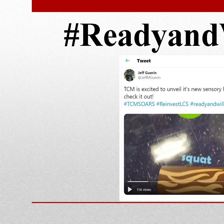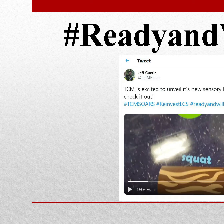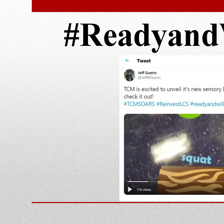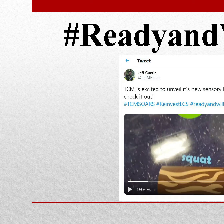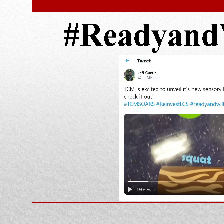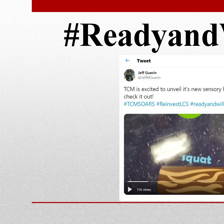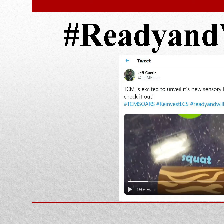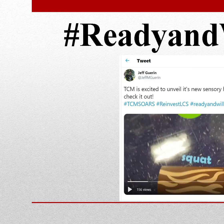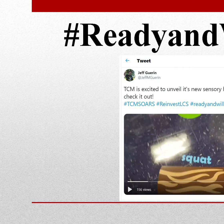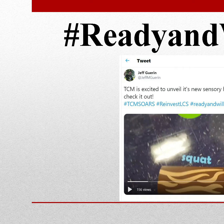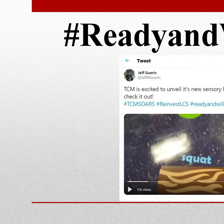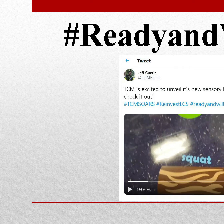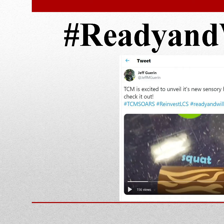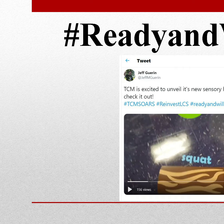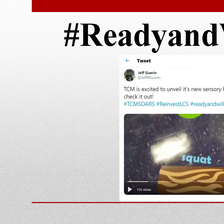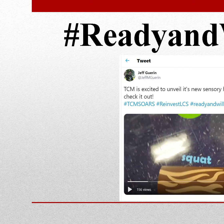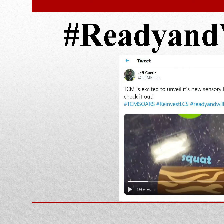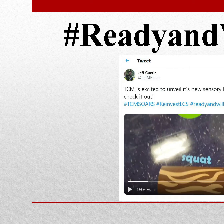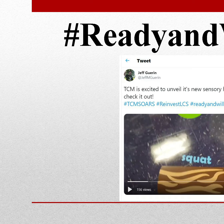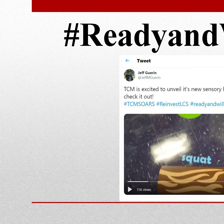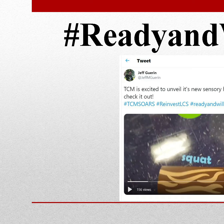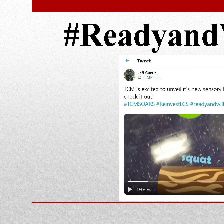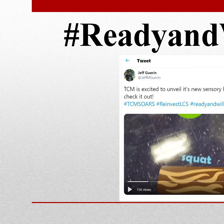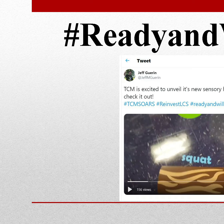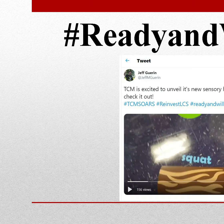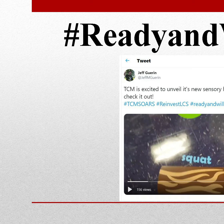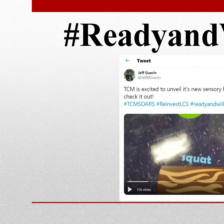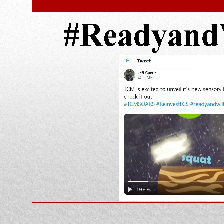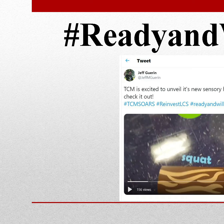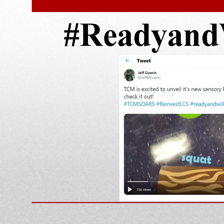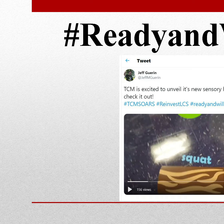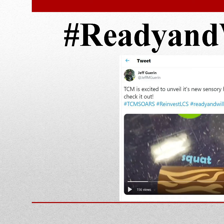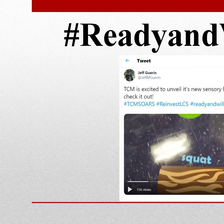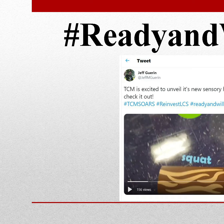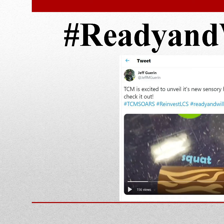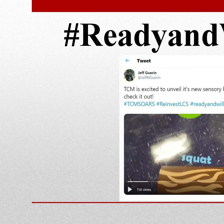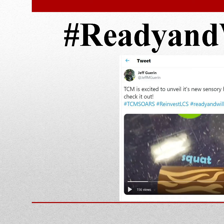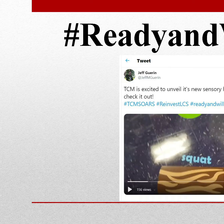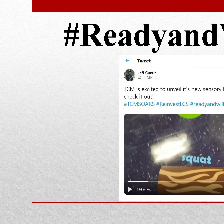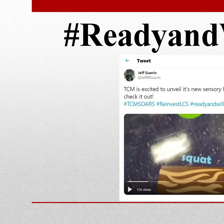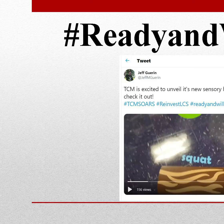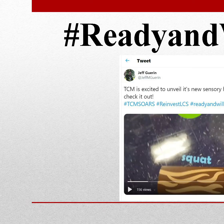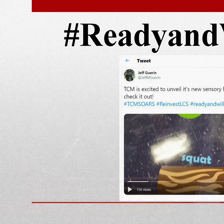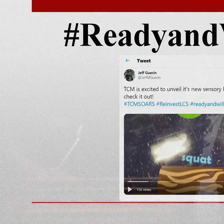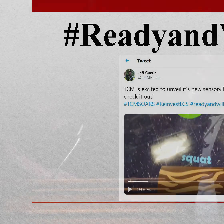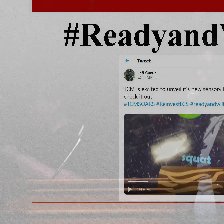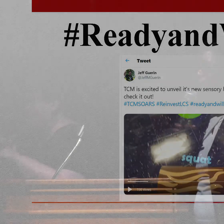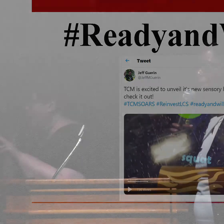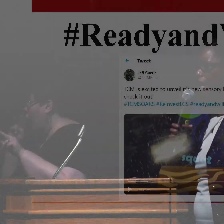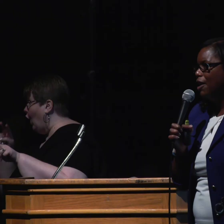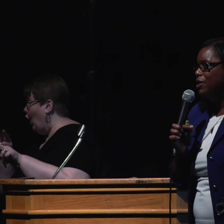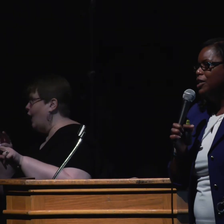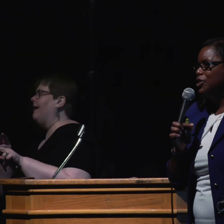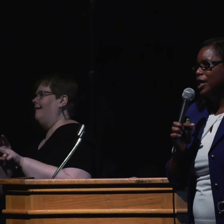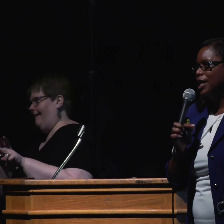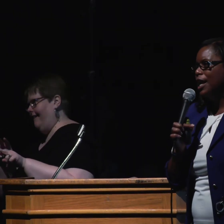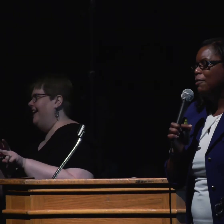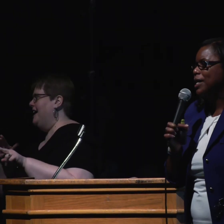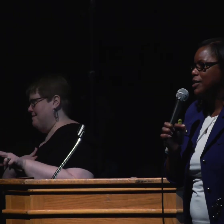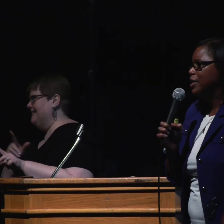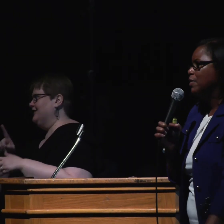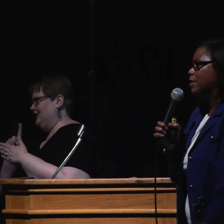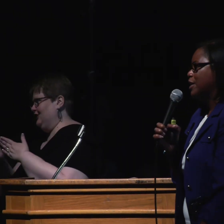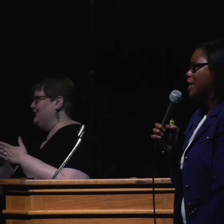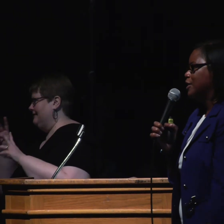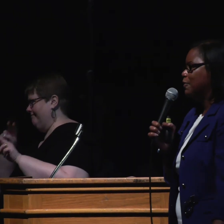One of the things that T.C. Miller did was put in a sensory hallway. And if you haven't had a chance to get over there and check it out, check it